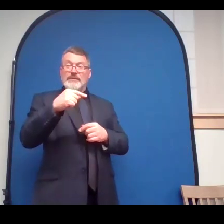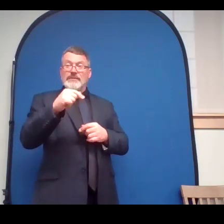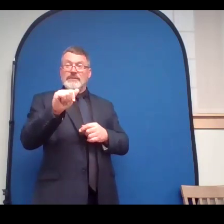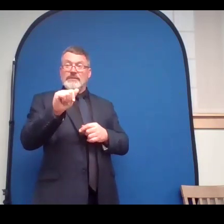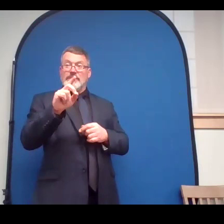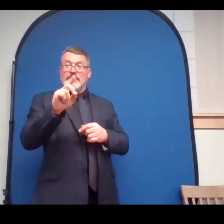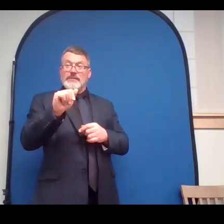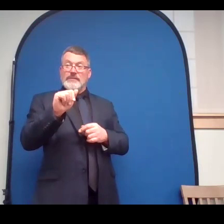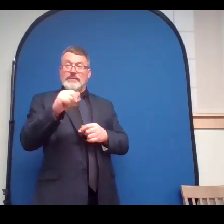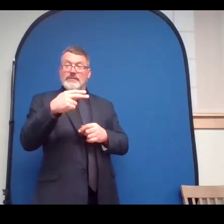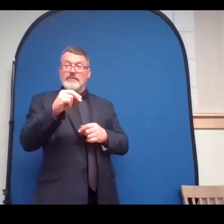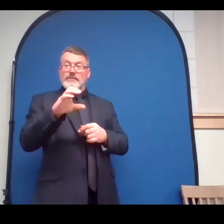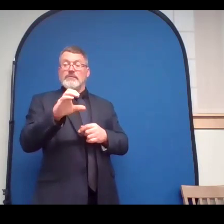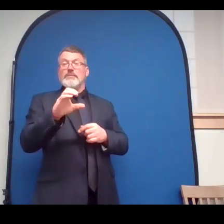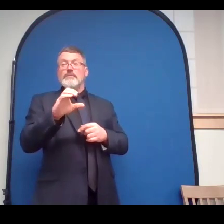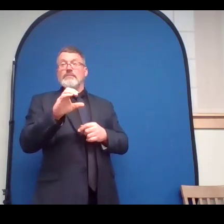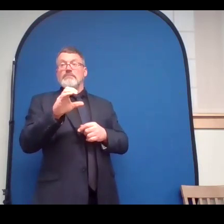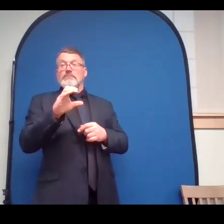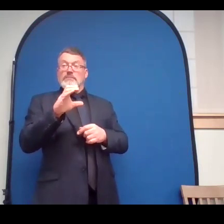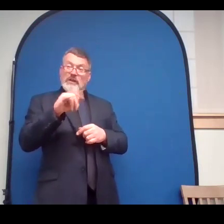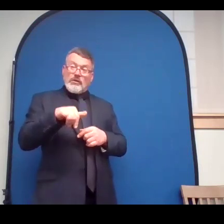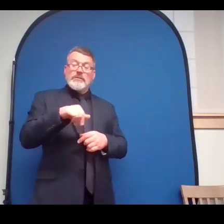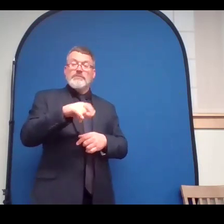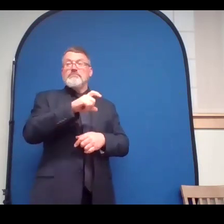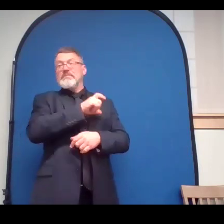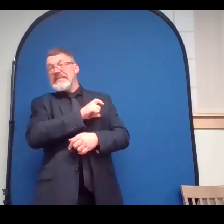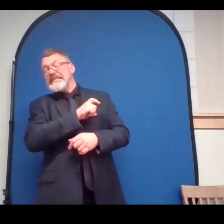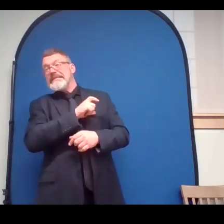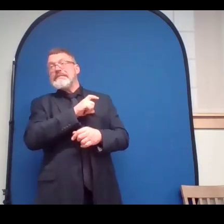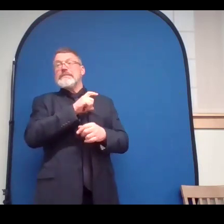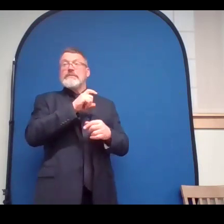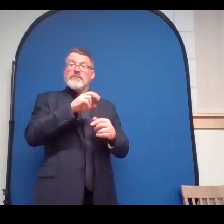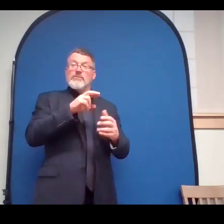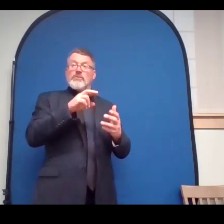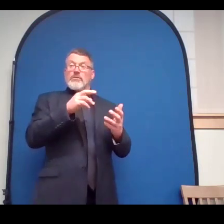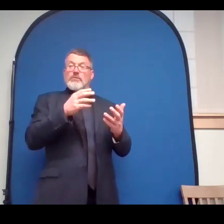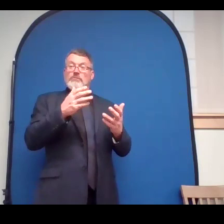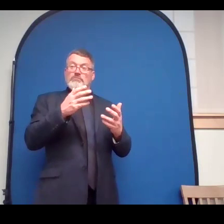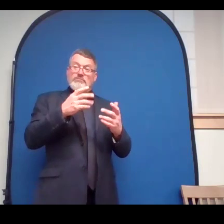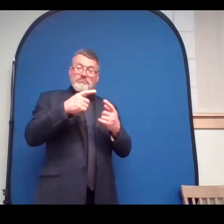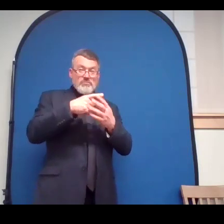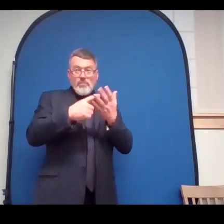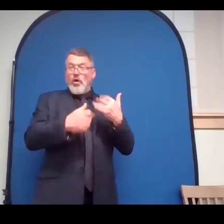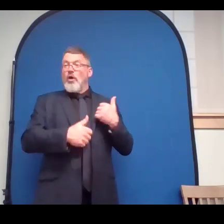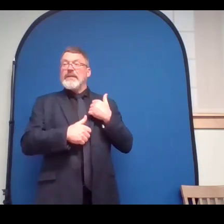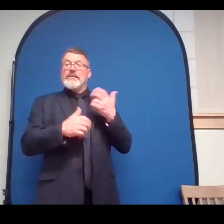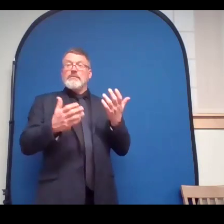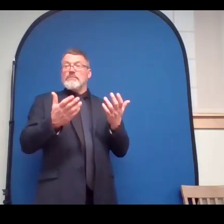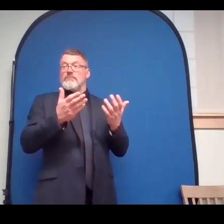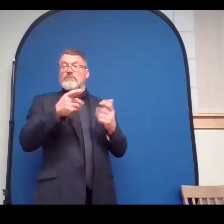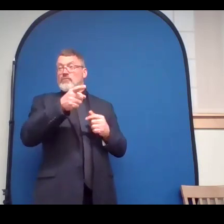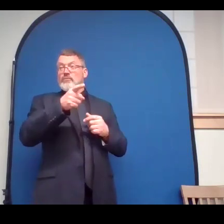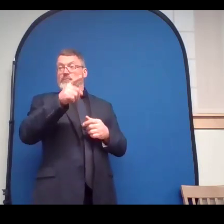law enforcement officer to law enforcement officer or Army First Sergeant to law enforcement officer